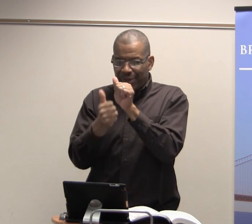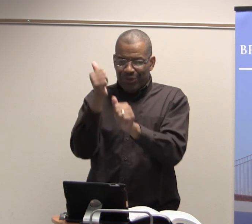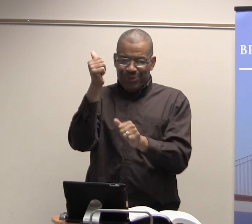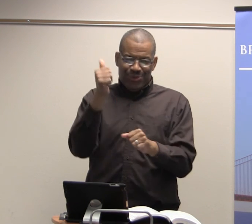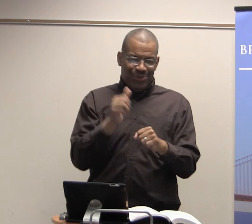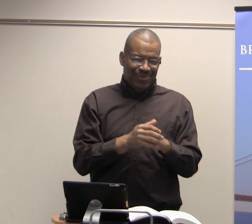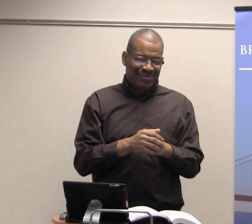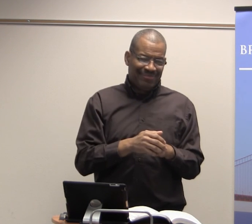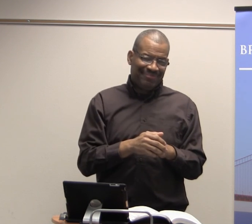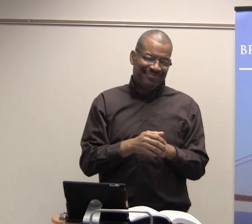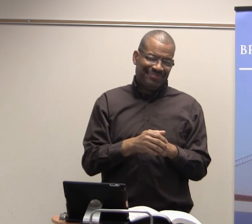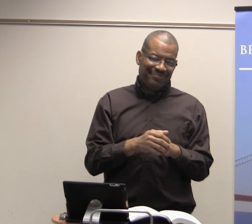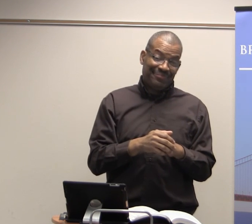most.